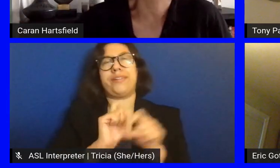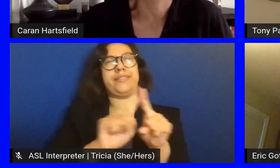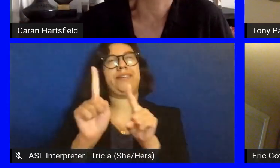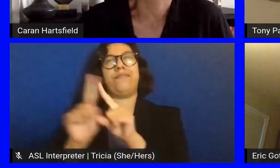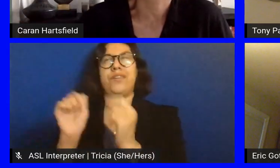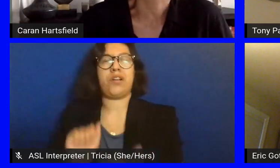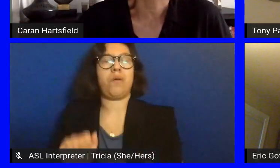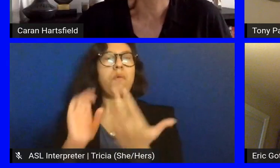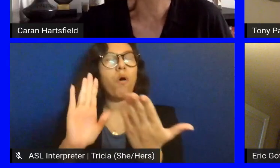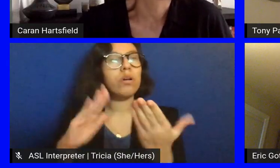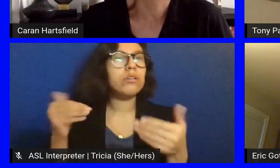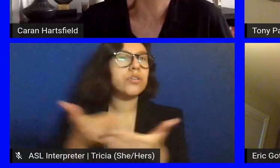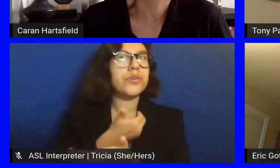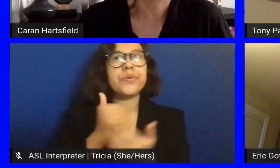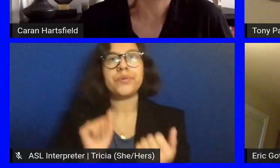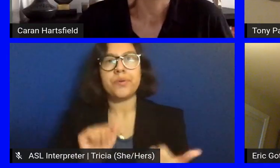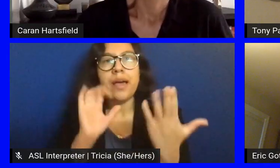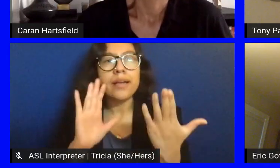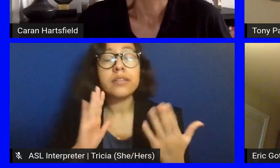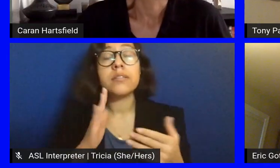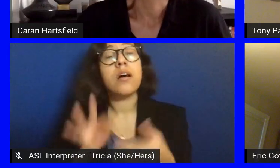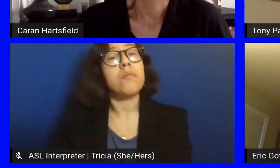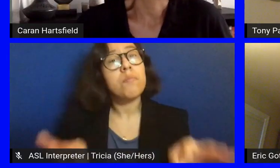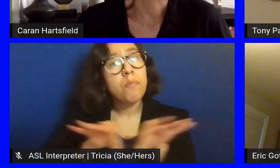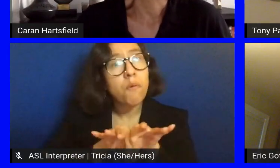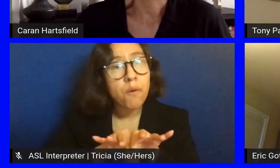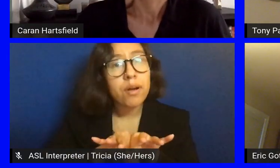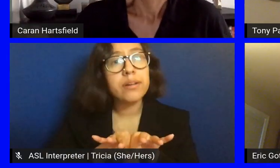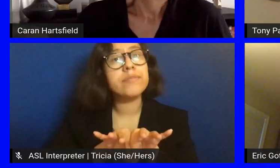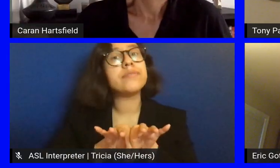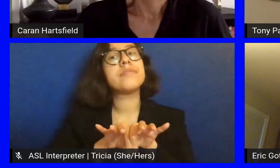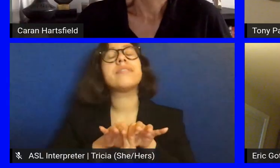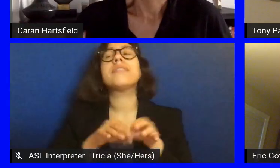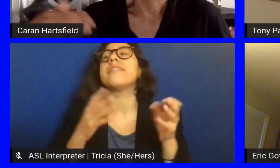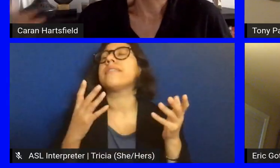But I would say, more importantly, that it's about